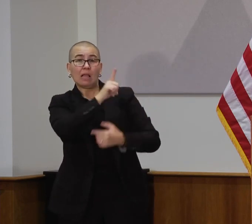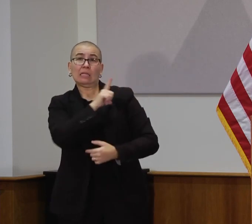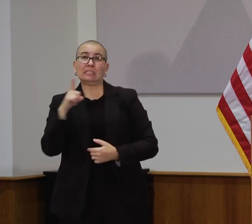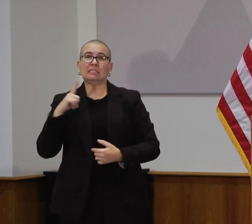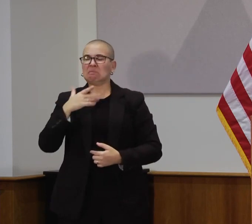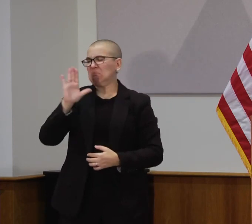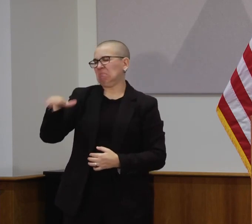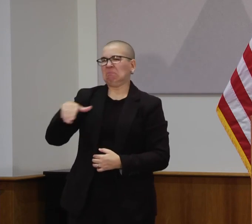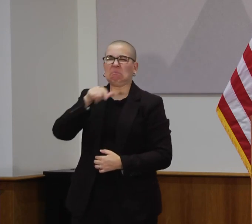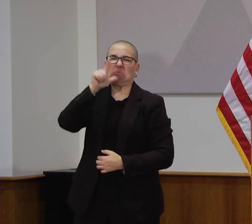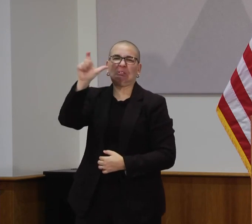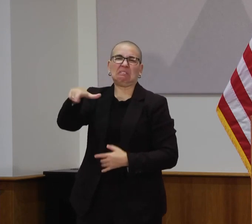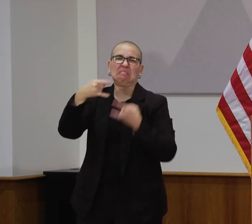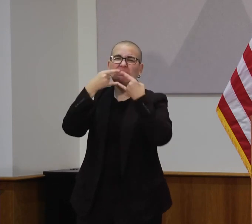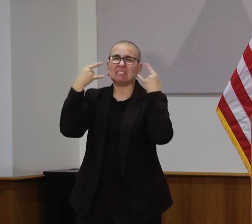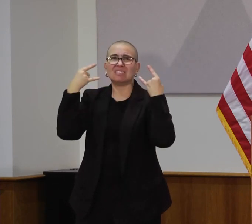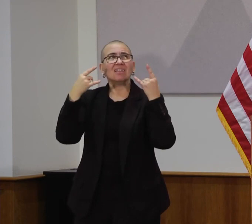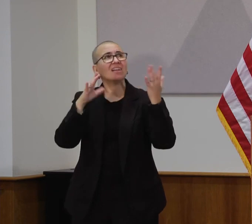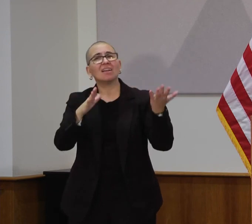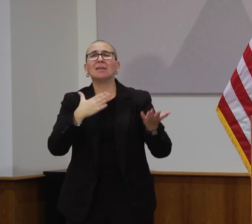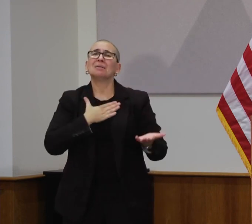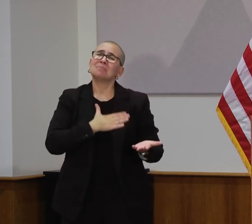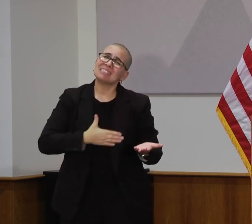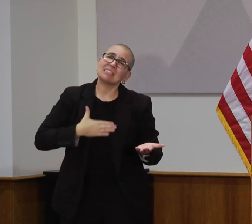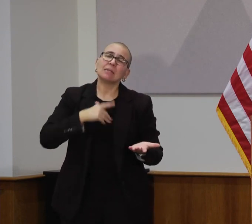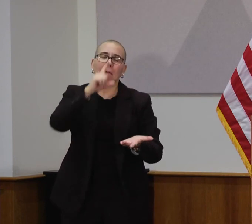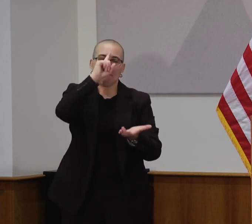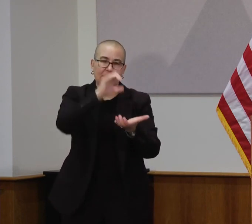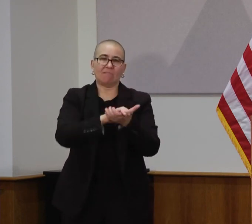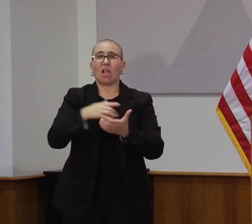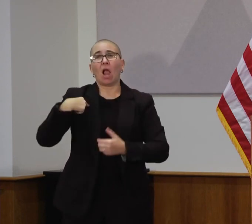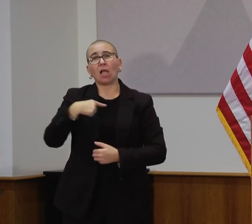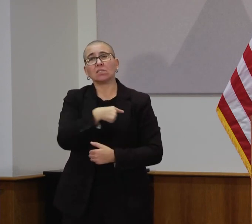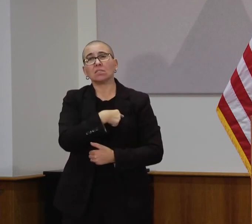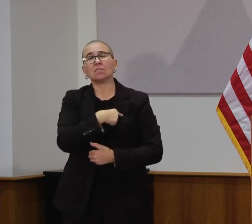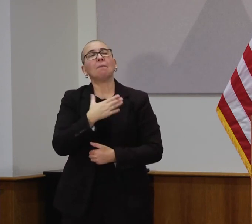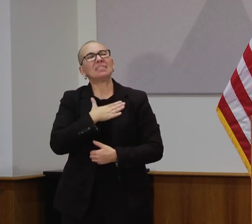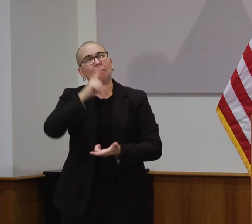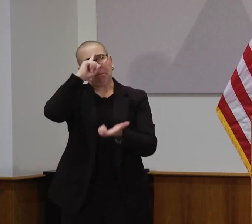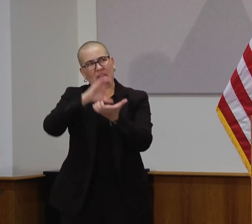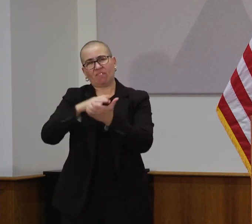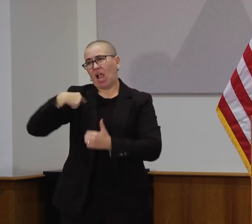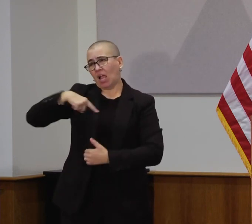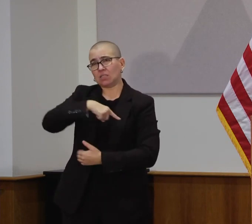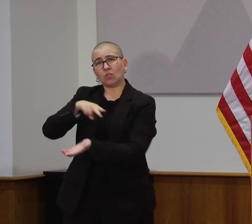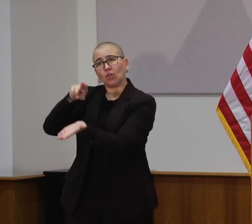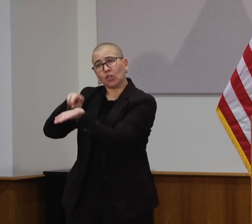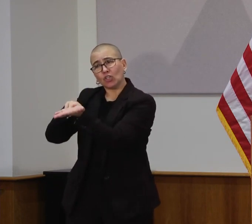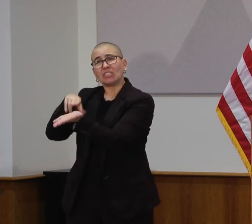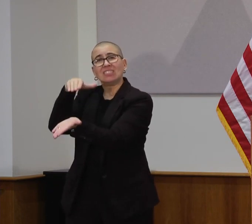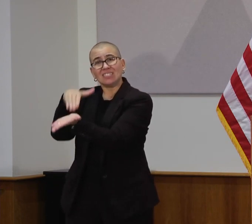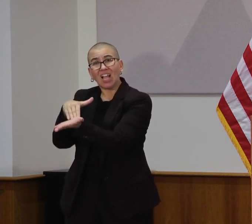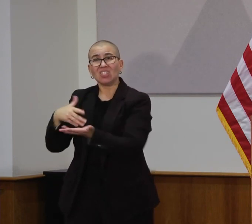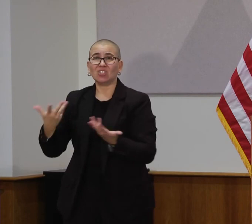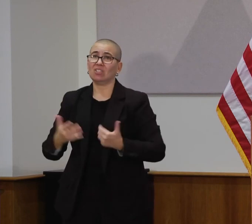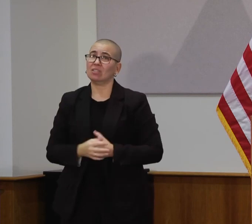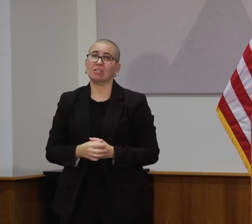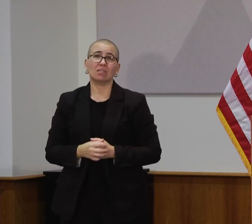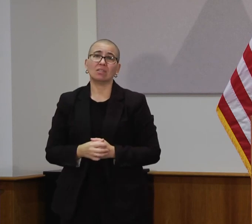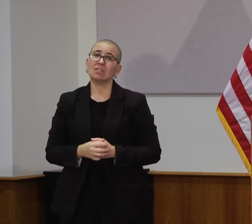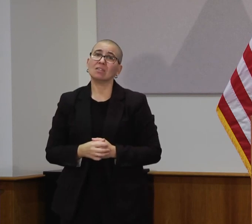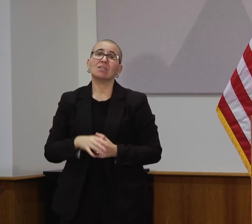today to say that you need to believe nurses when we tell you that these things are happening, and trust that we